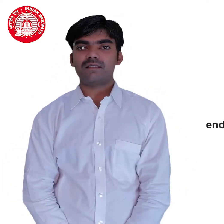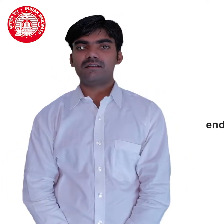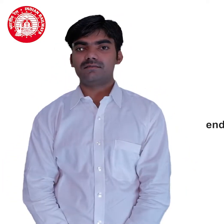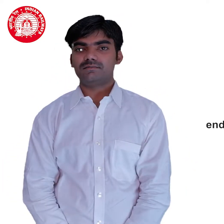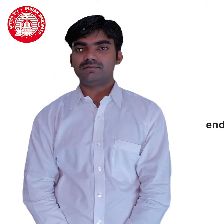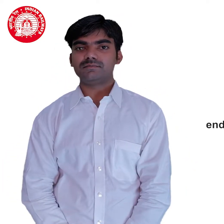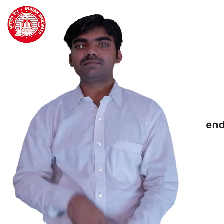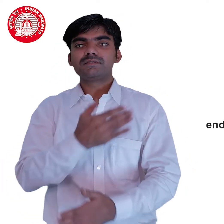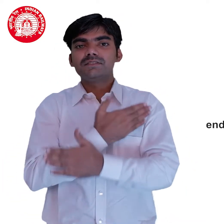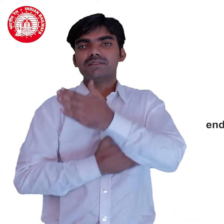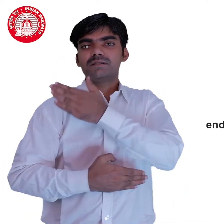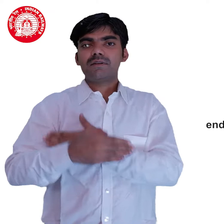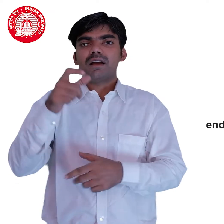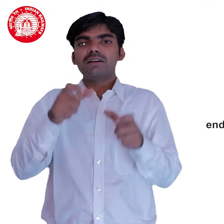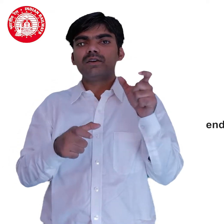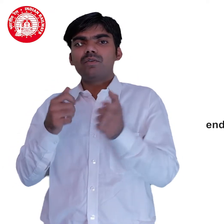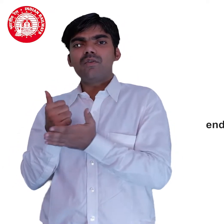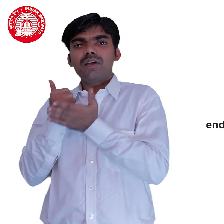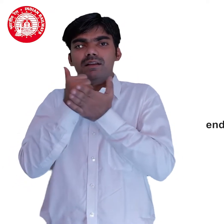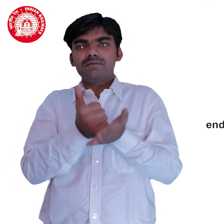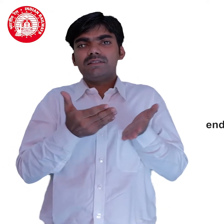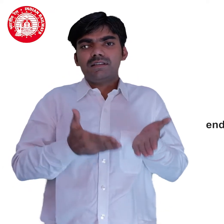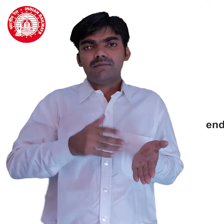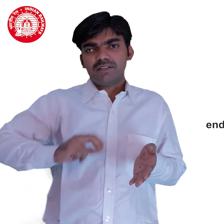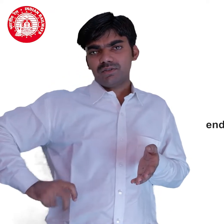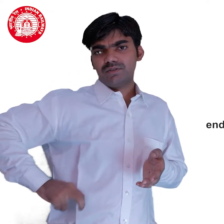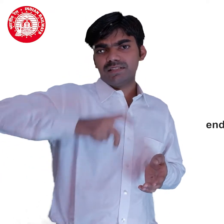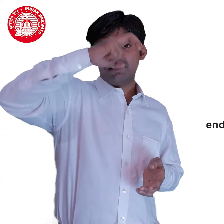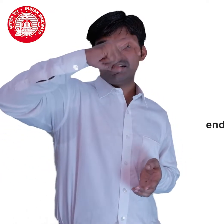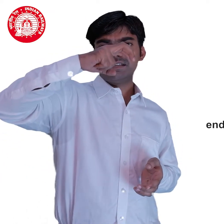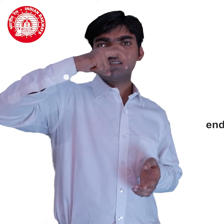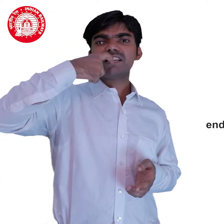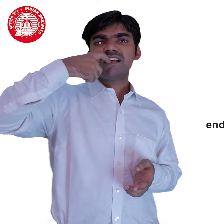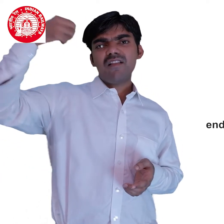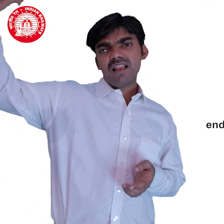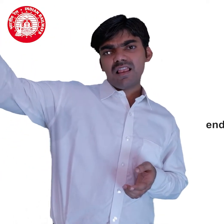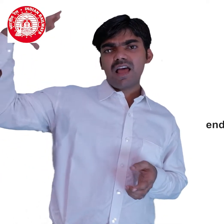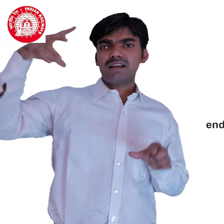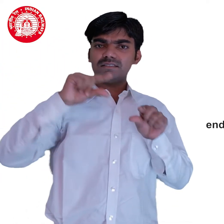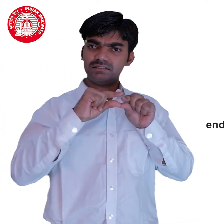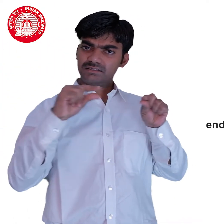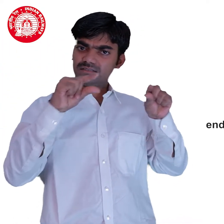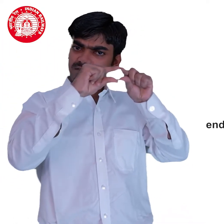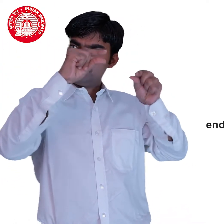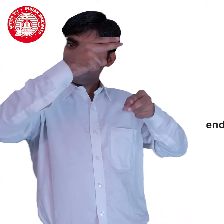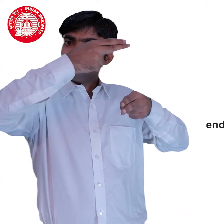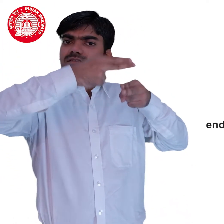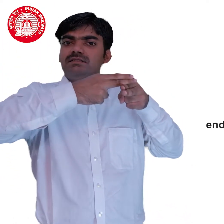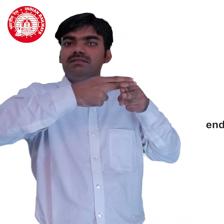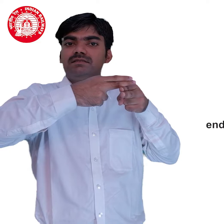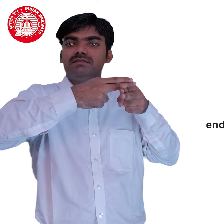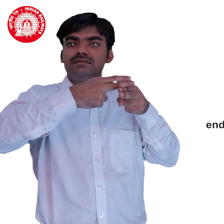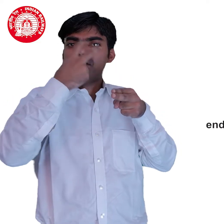The stairs have reflective light strips at the start and end to assist people with low